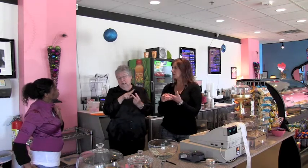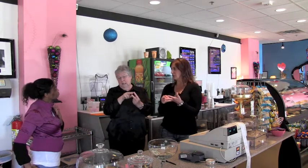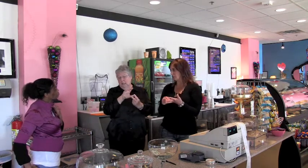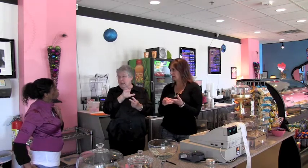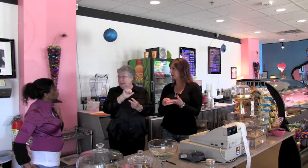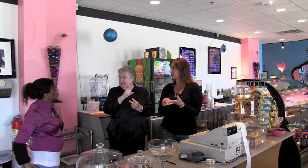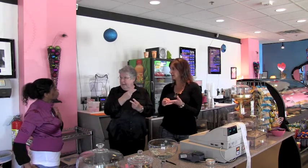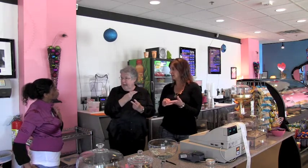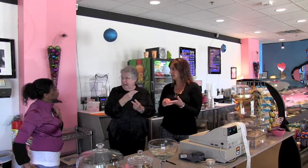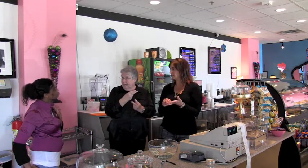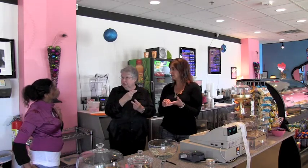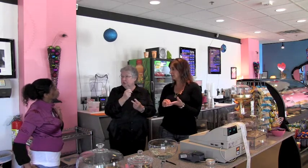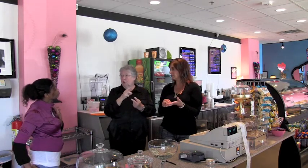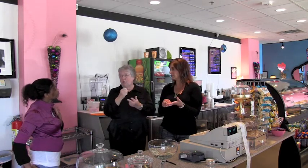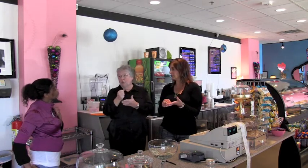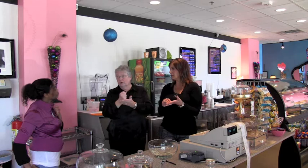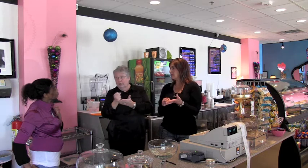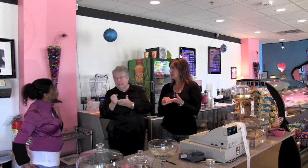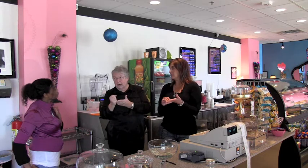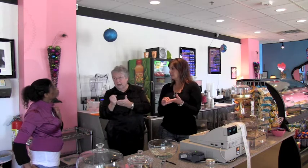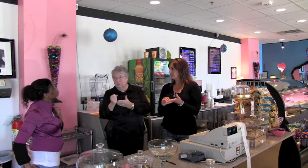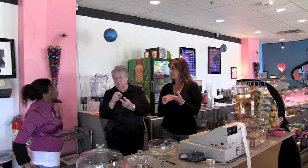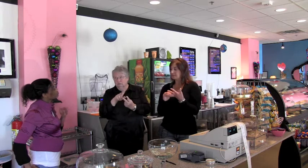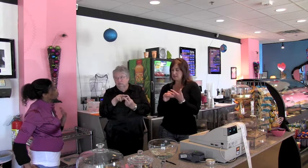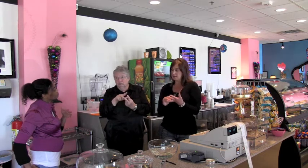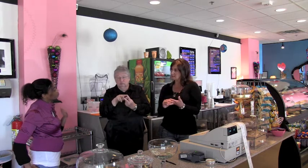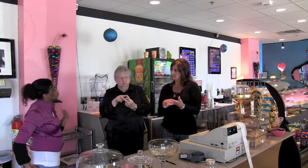cash or with a credit card.